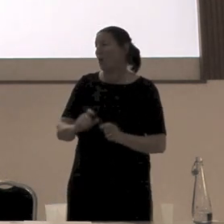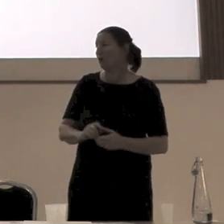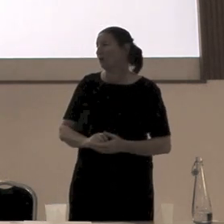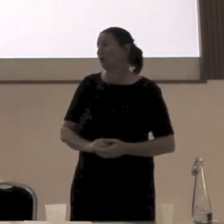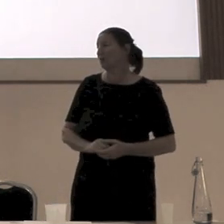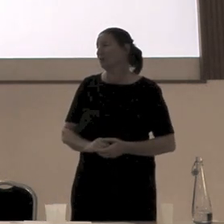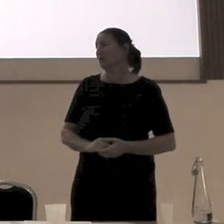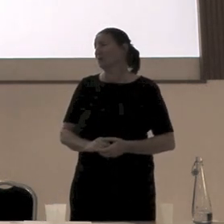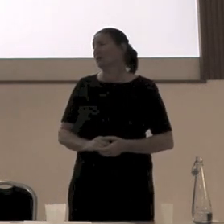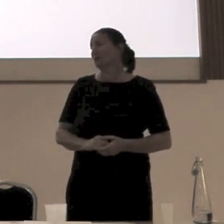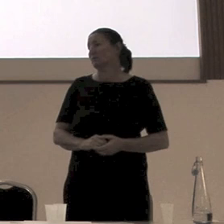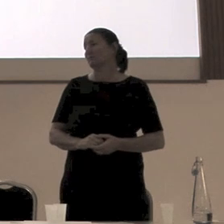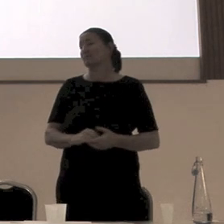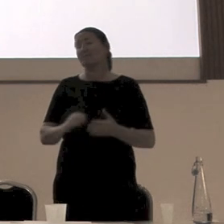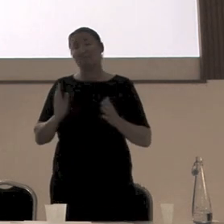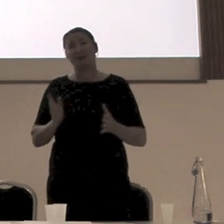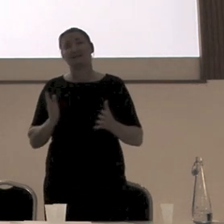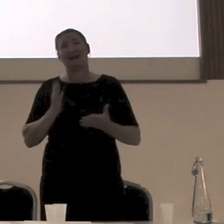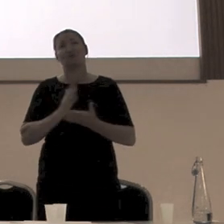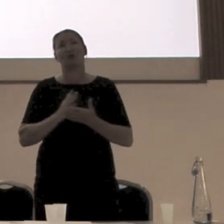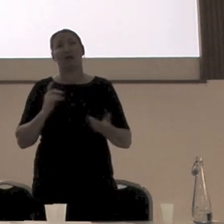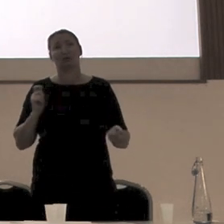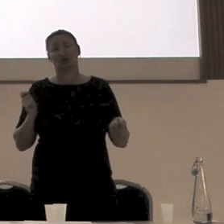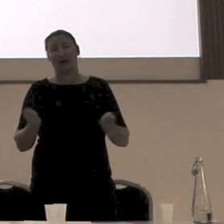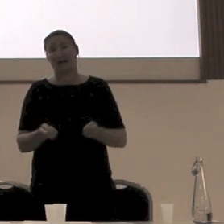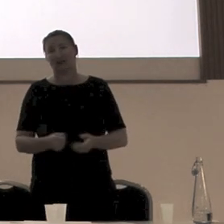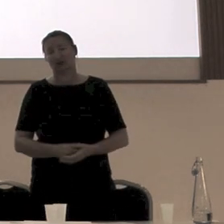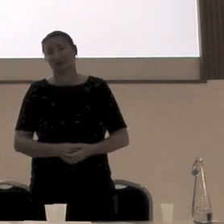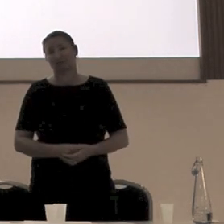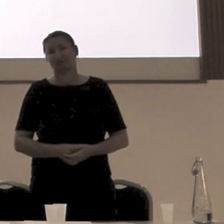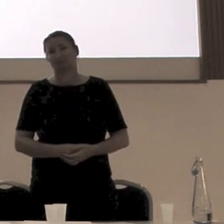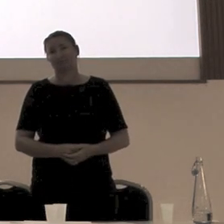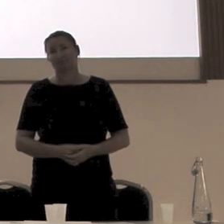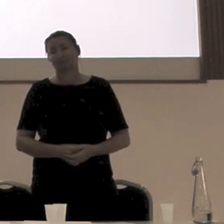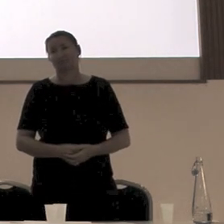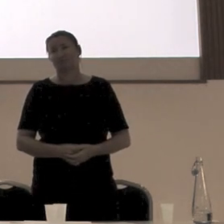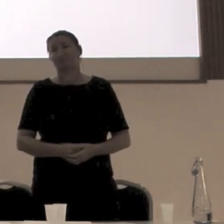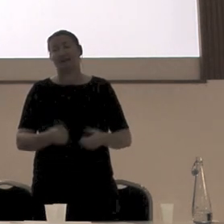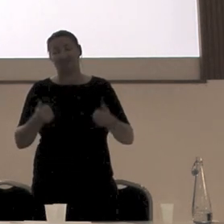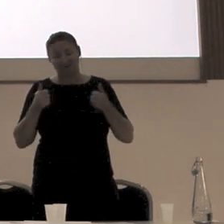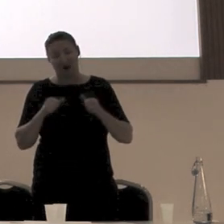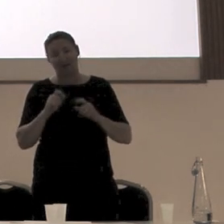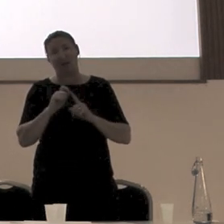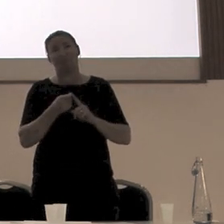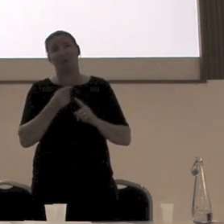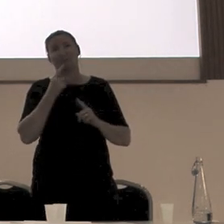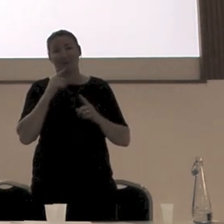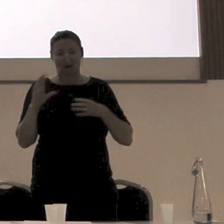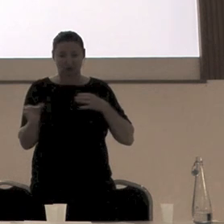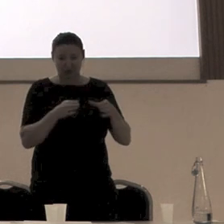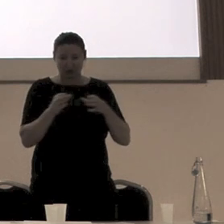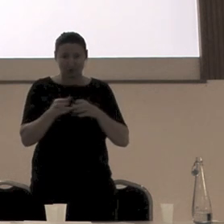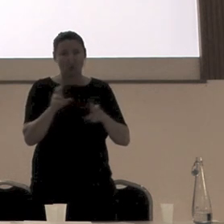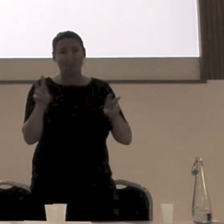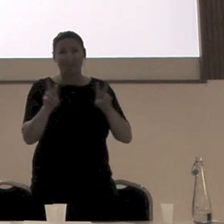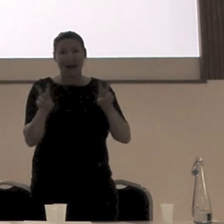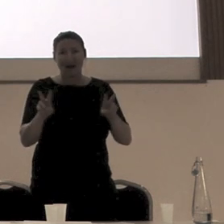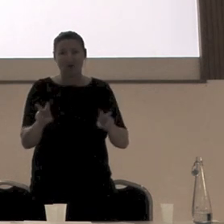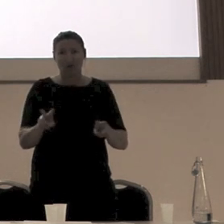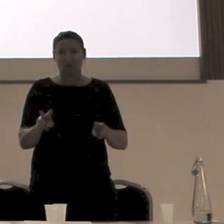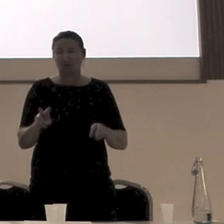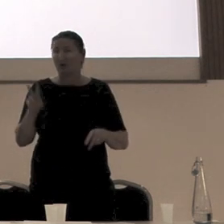they have to bring about a real change. And lastly, we need to recruit parents particularly